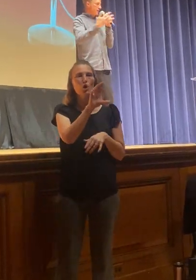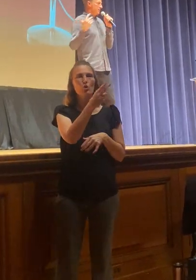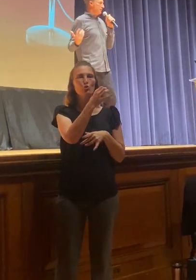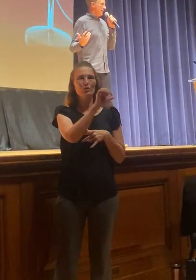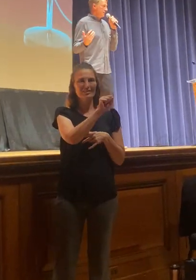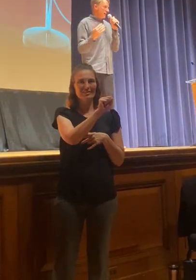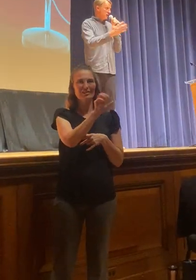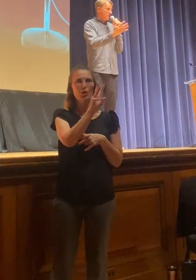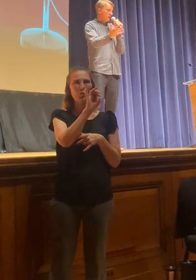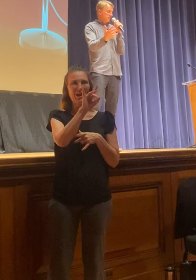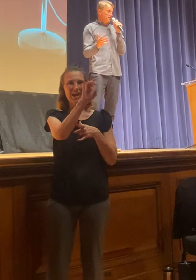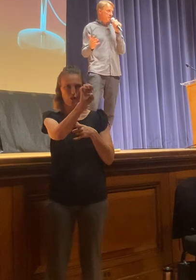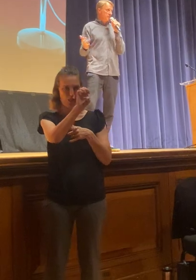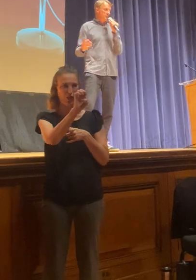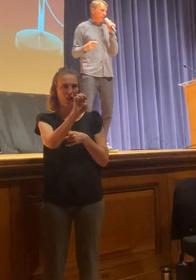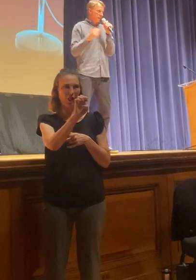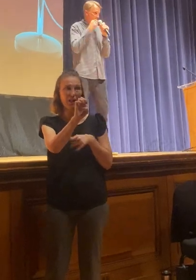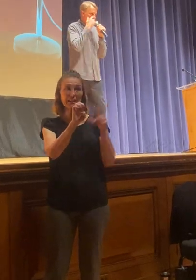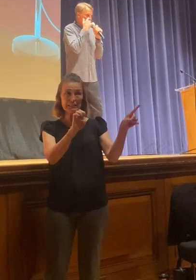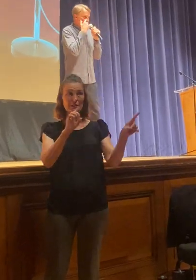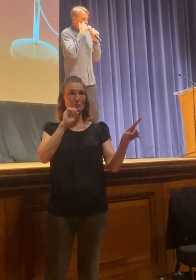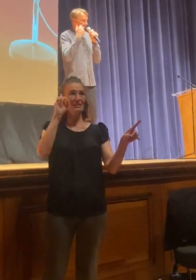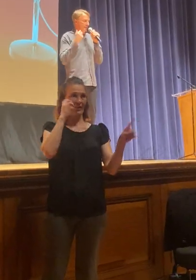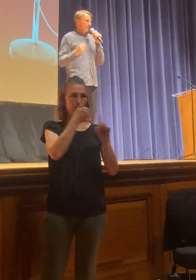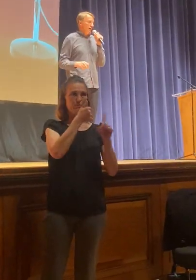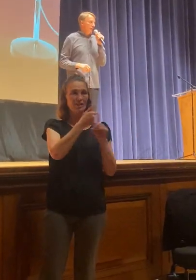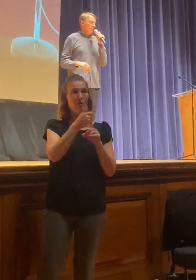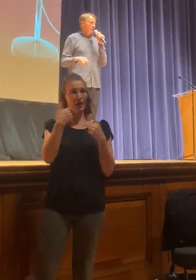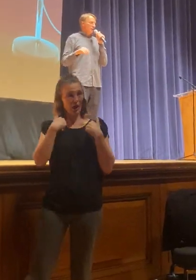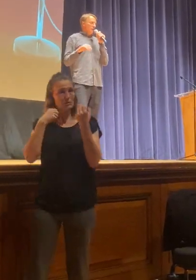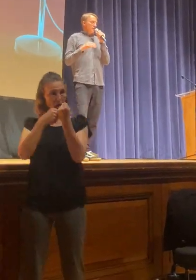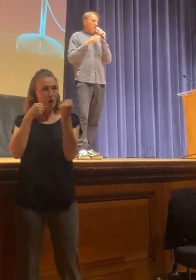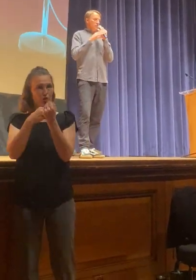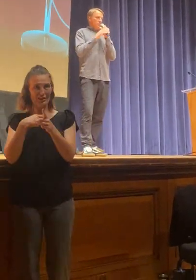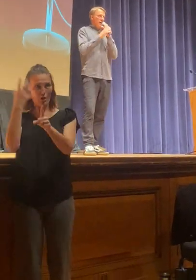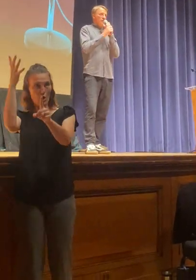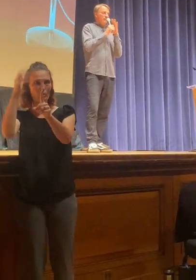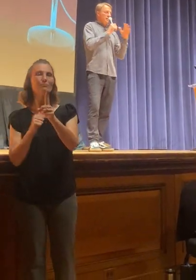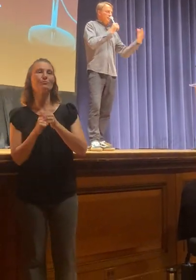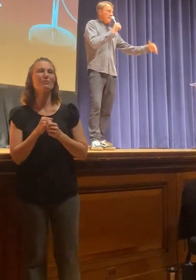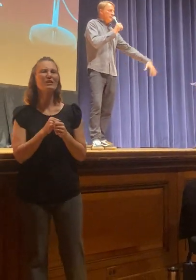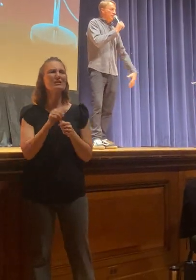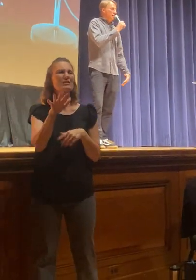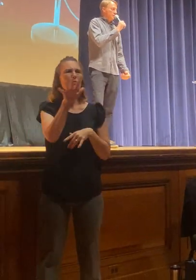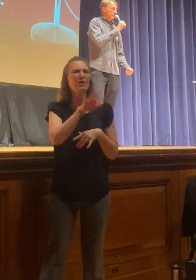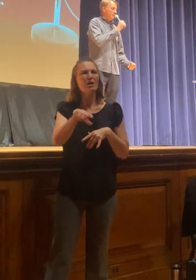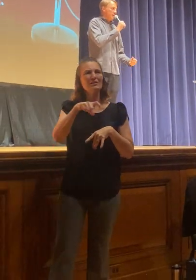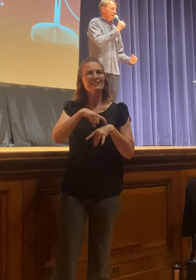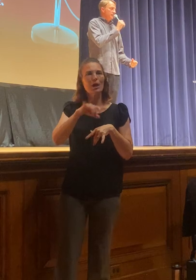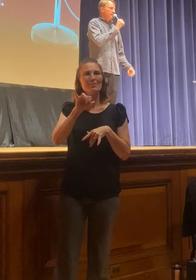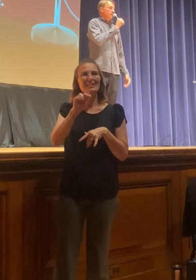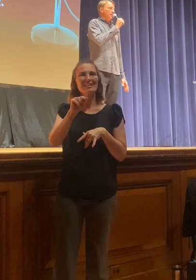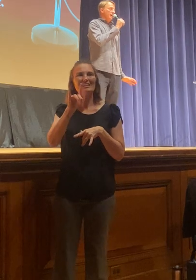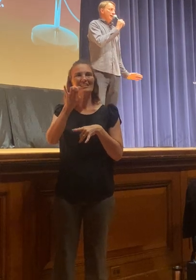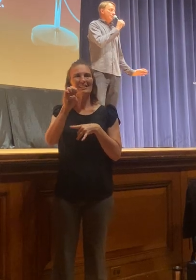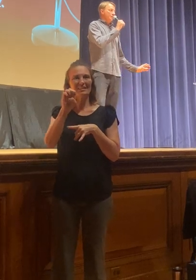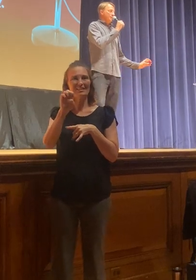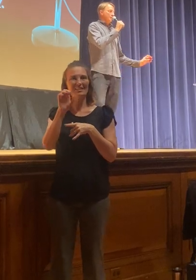and he would skate the event, so he was actually sponsored by Aerofax, and it was right around the time that Indy Air was created,